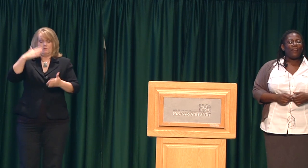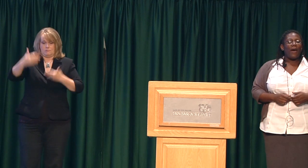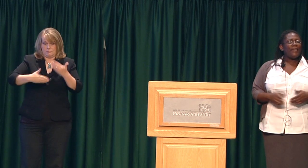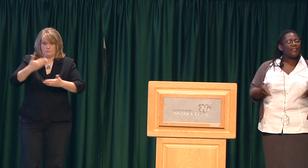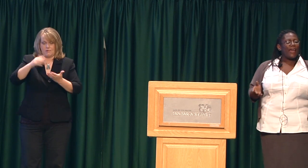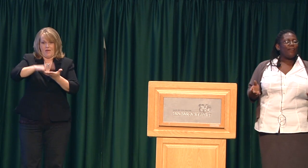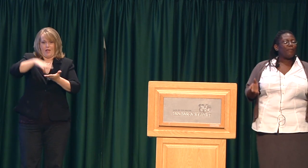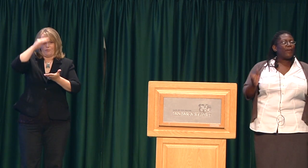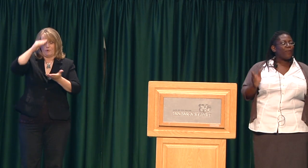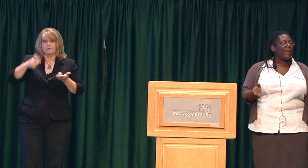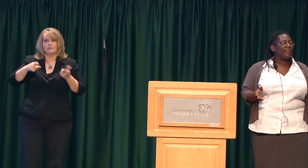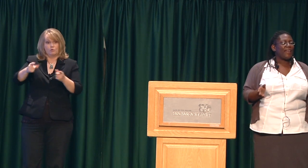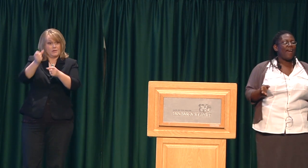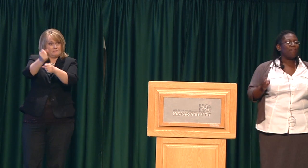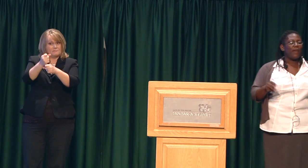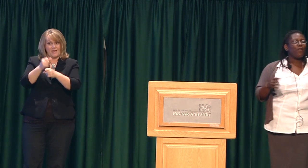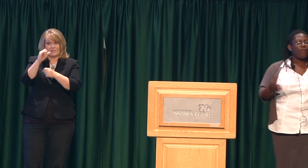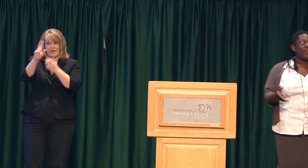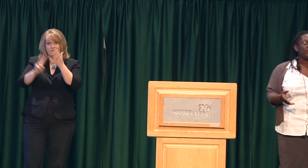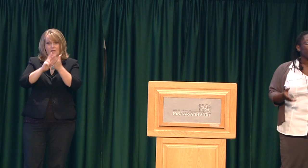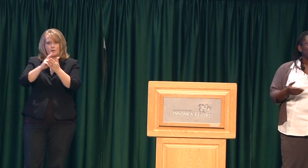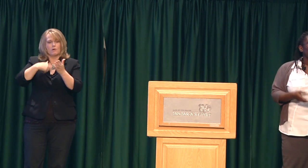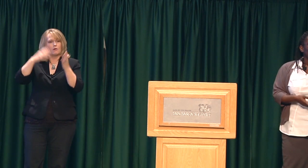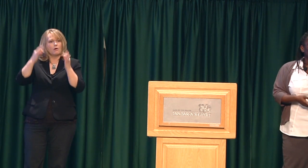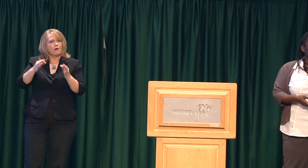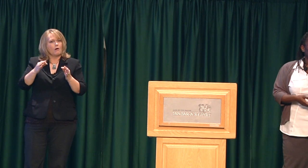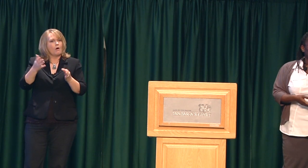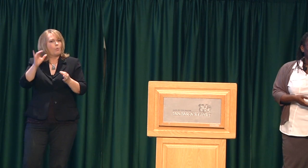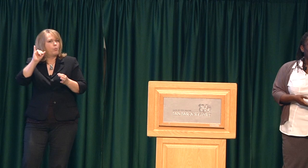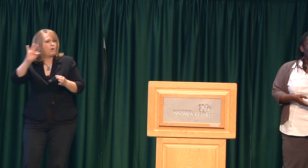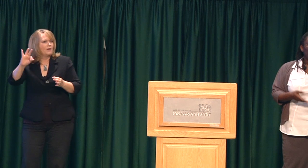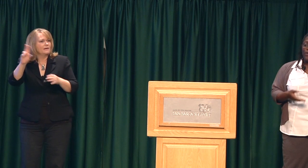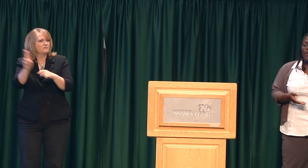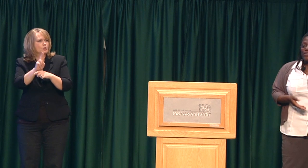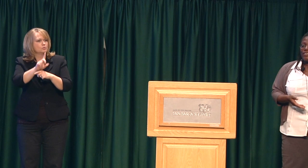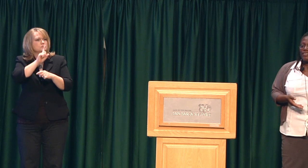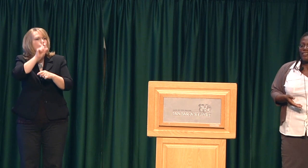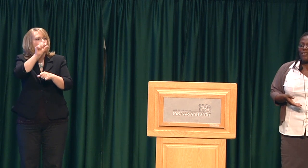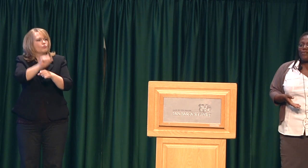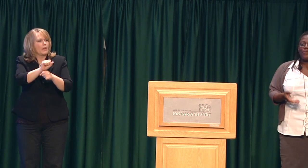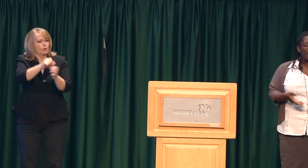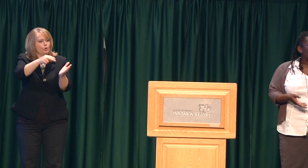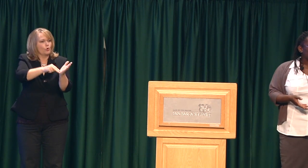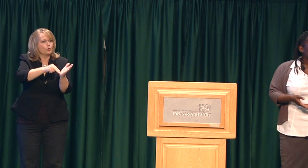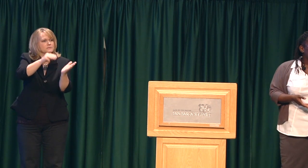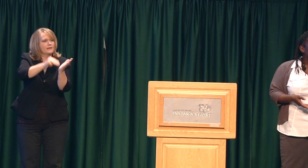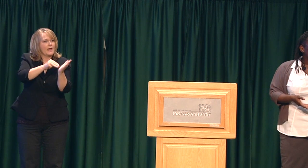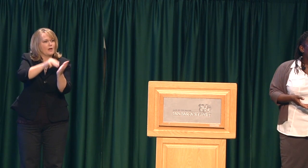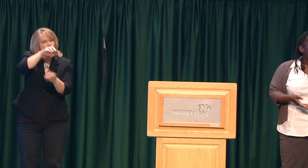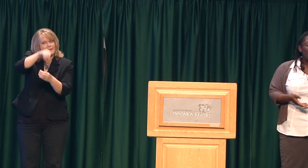this video, I decided it would be great to have medical professionals in the video, right? Real nurses, real